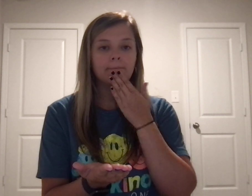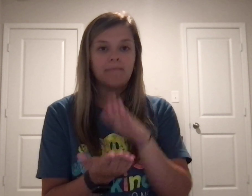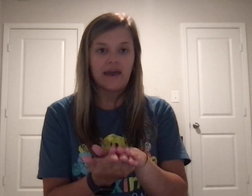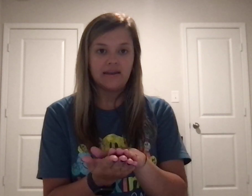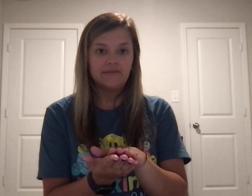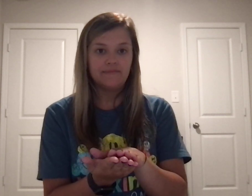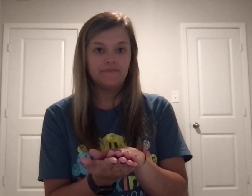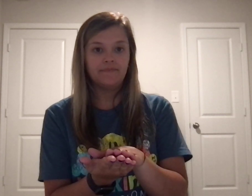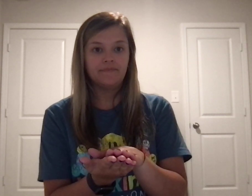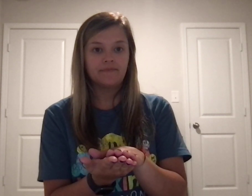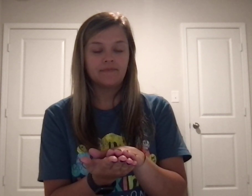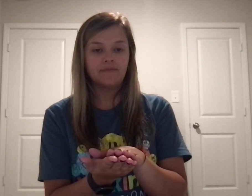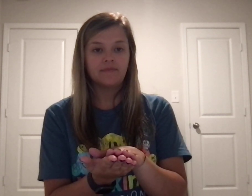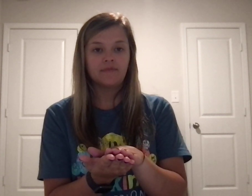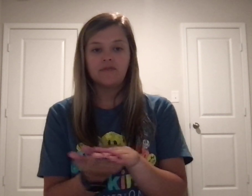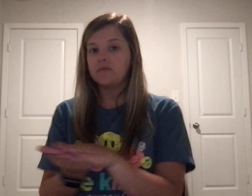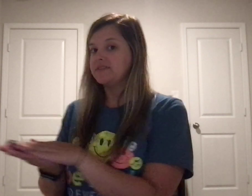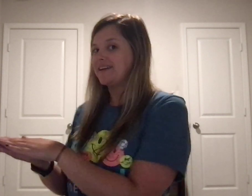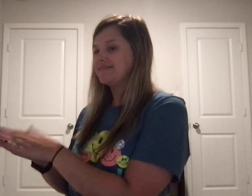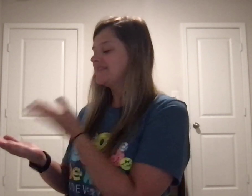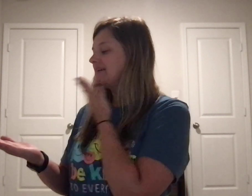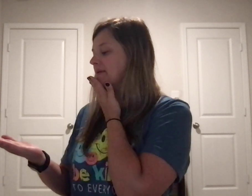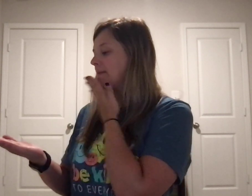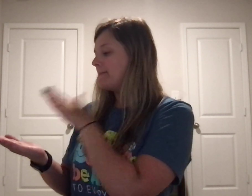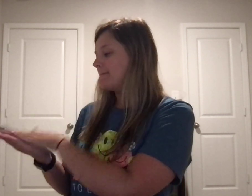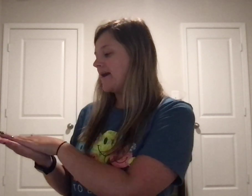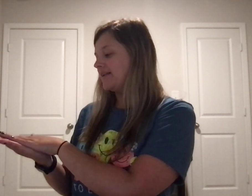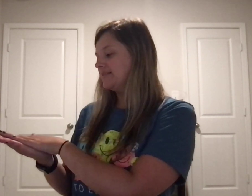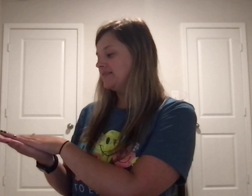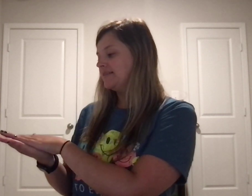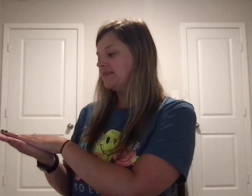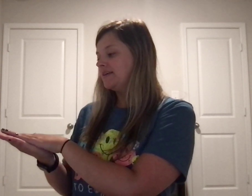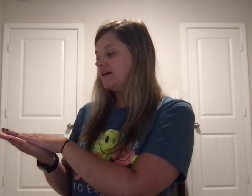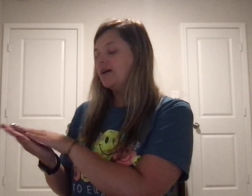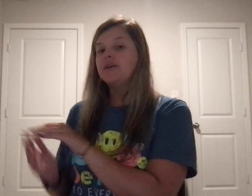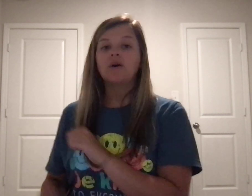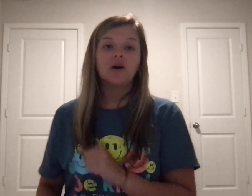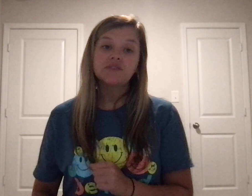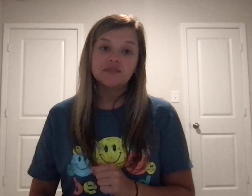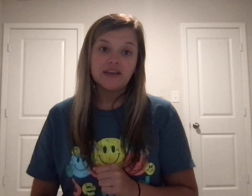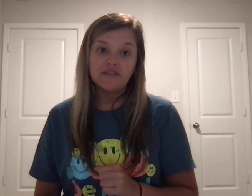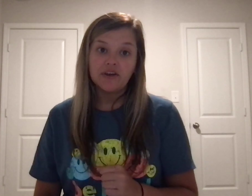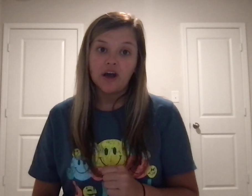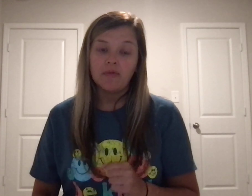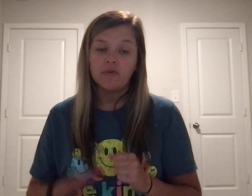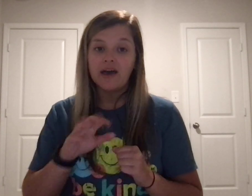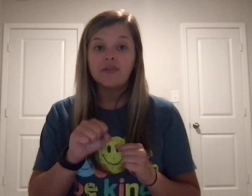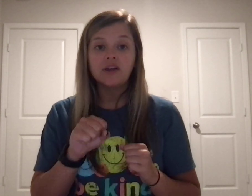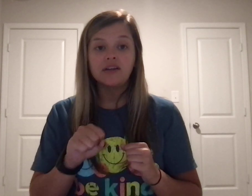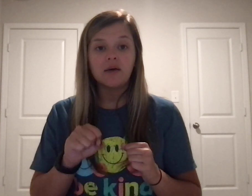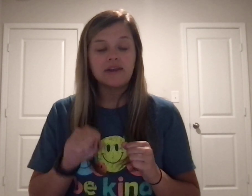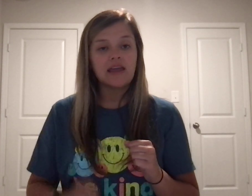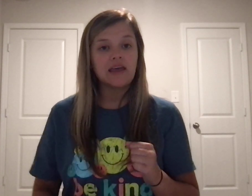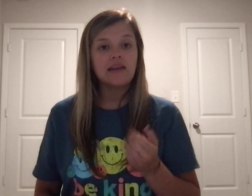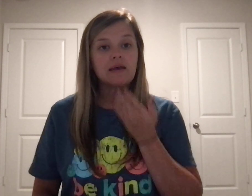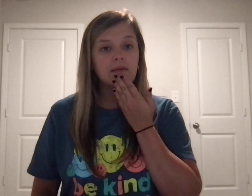Bad. On the side, bad. You'll also see it very common without the non-dominant hand,